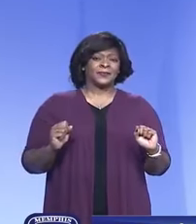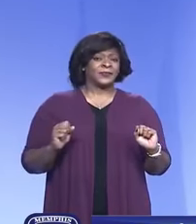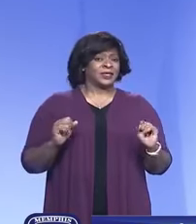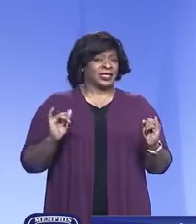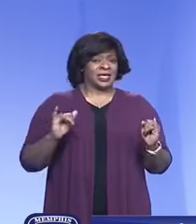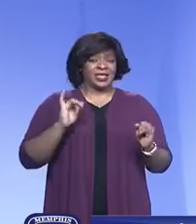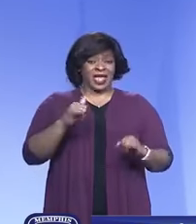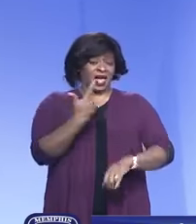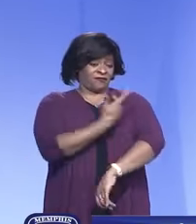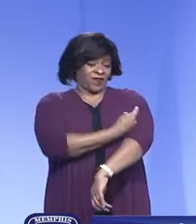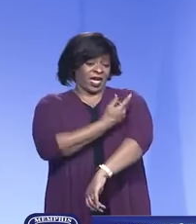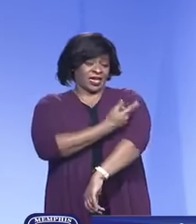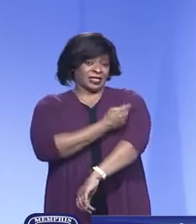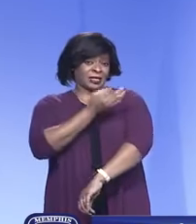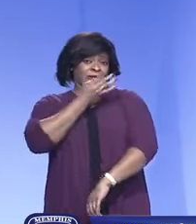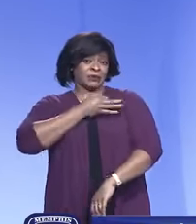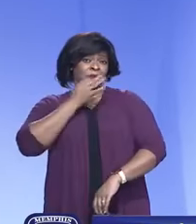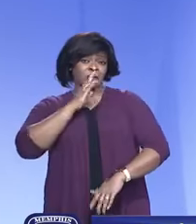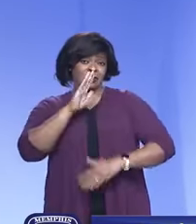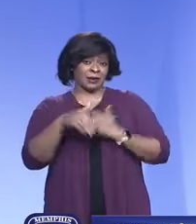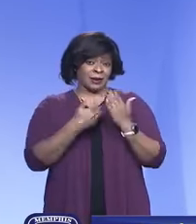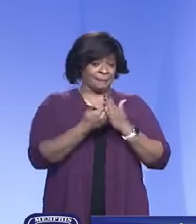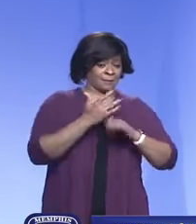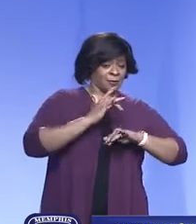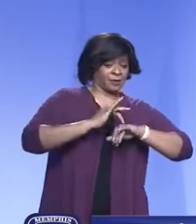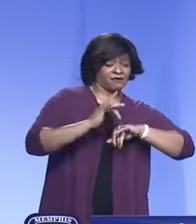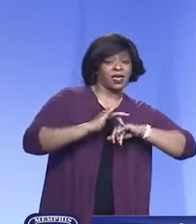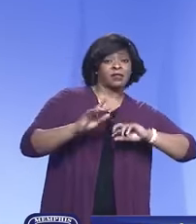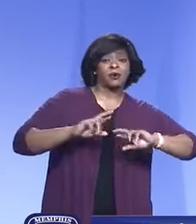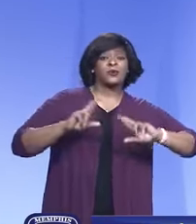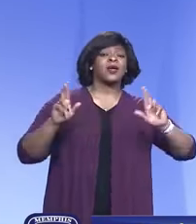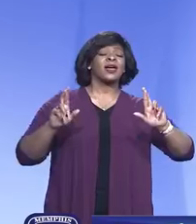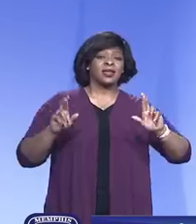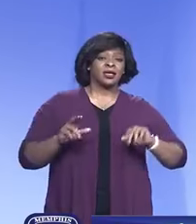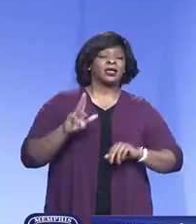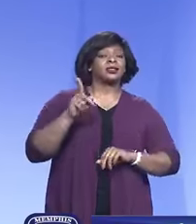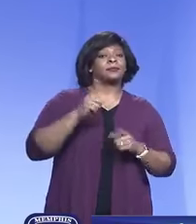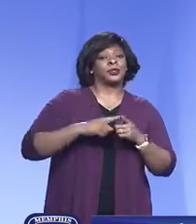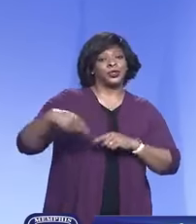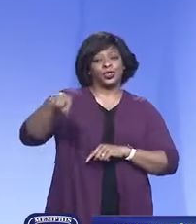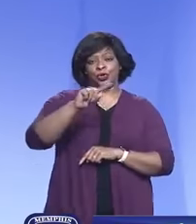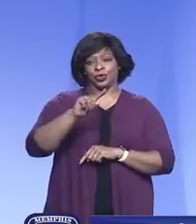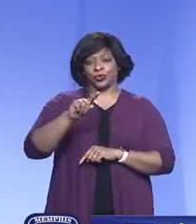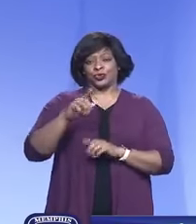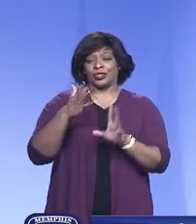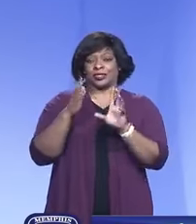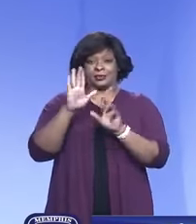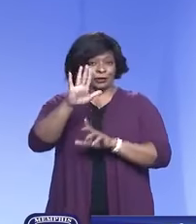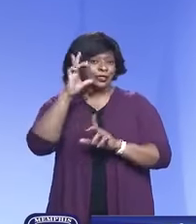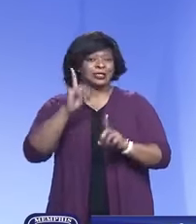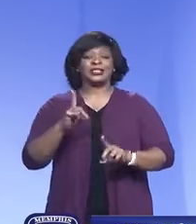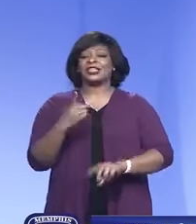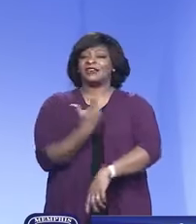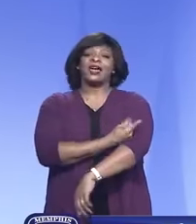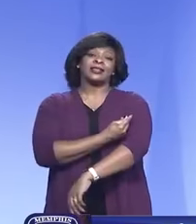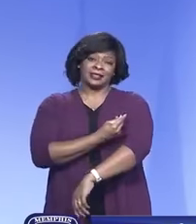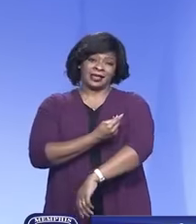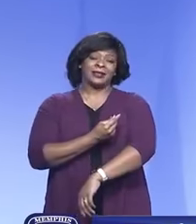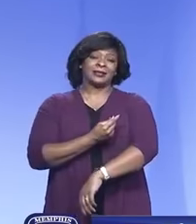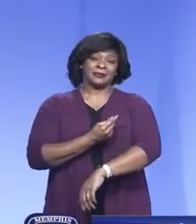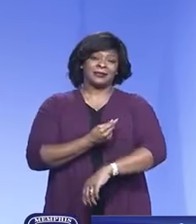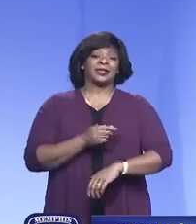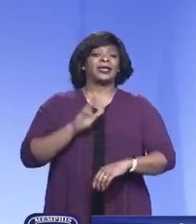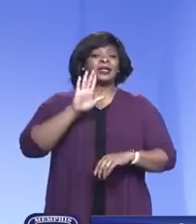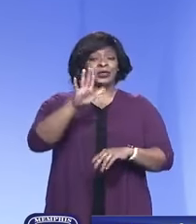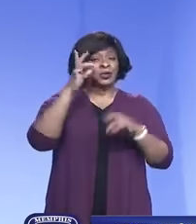the vaccine becomes available, it's up to you to get vaccinated. It's up to